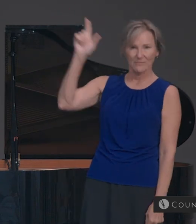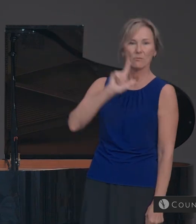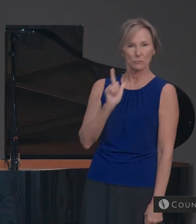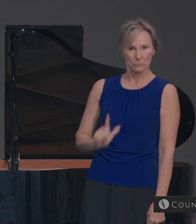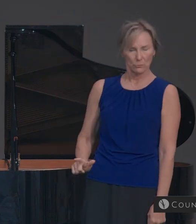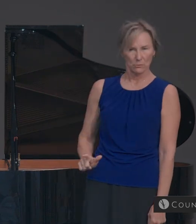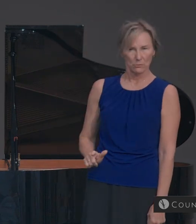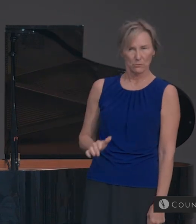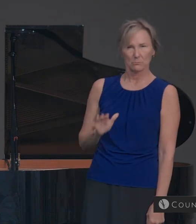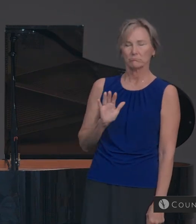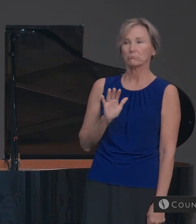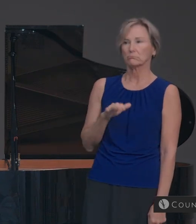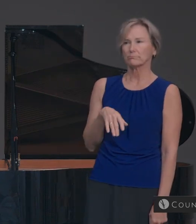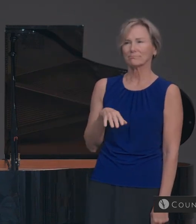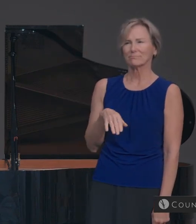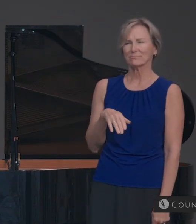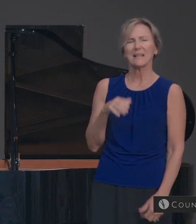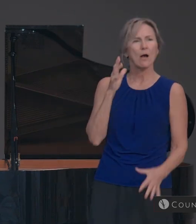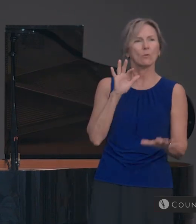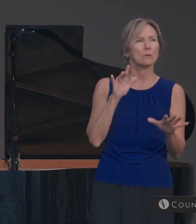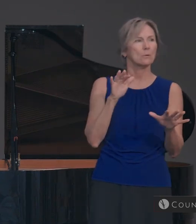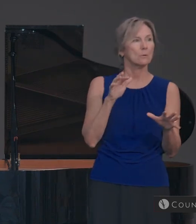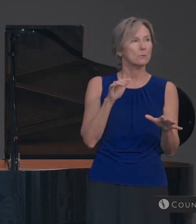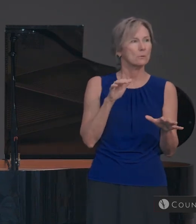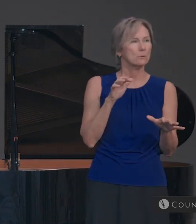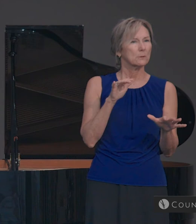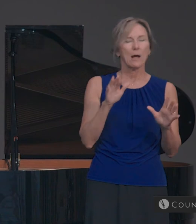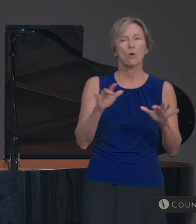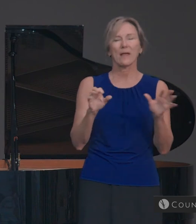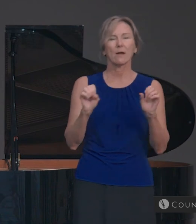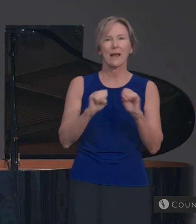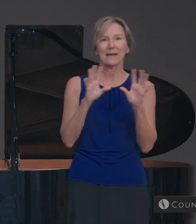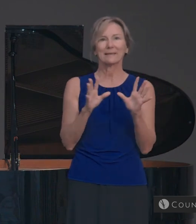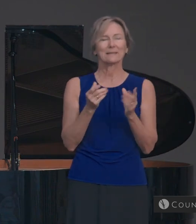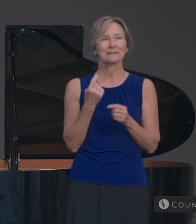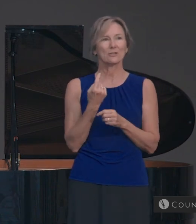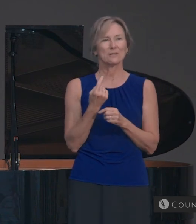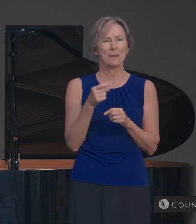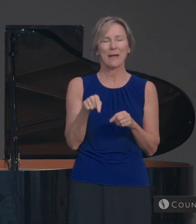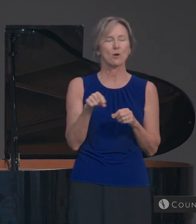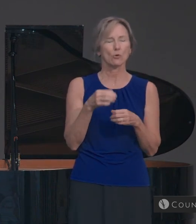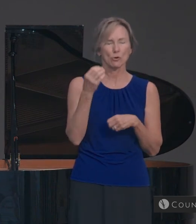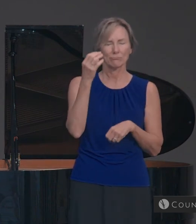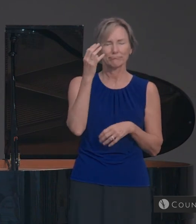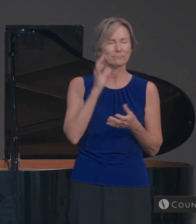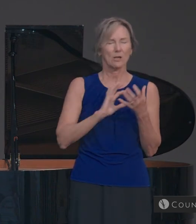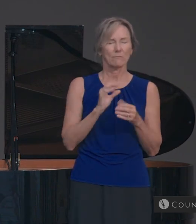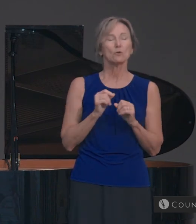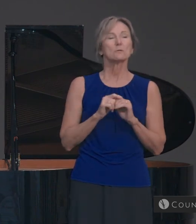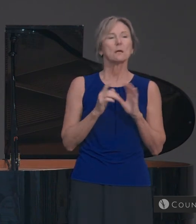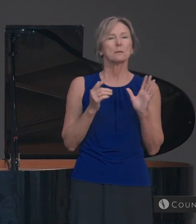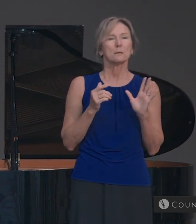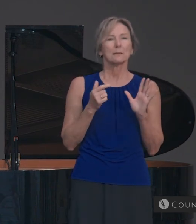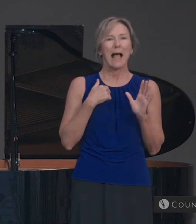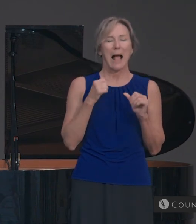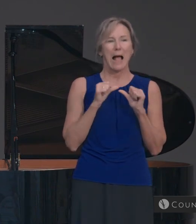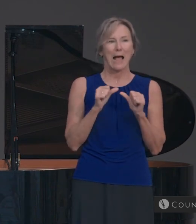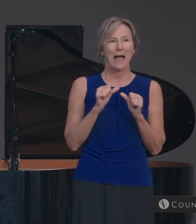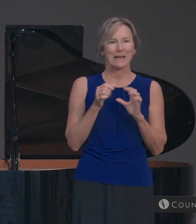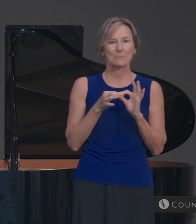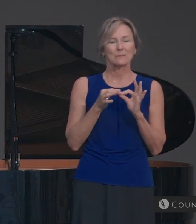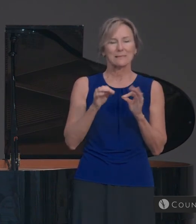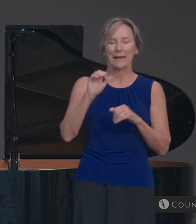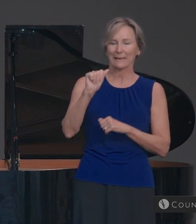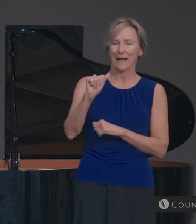like the Assyrians... But wait a second. I got to clear something up here for you. I know you're baffled by this. Me too. I keep saying the